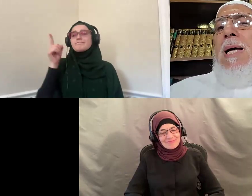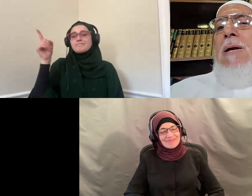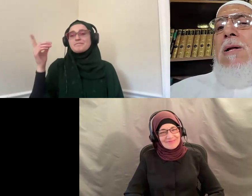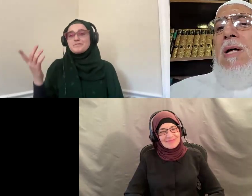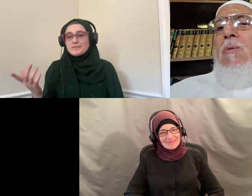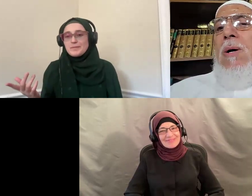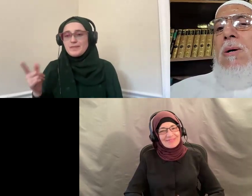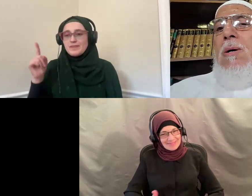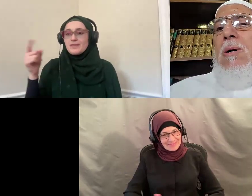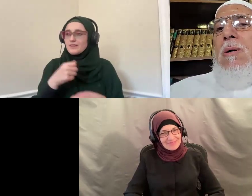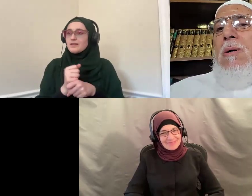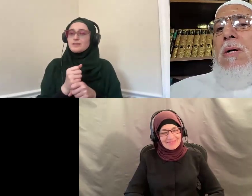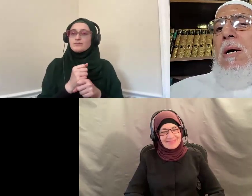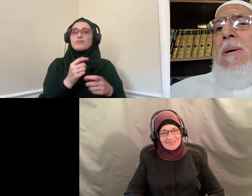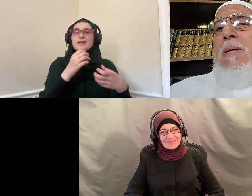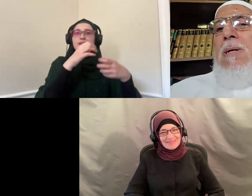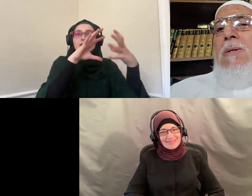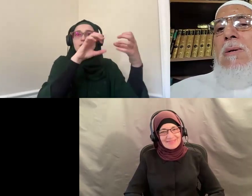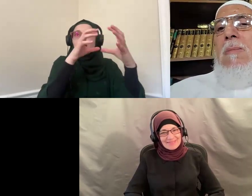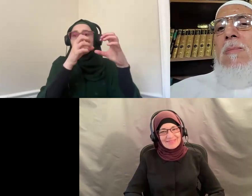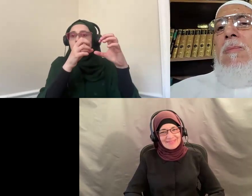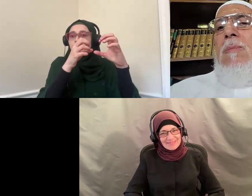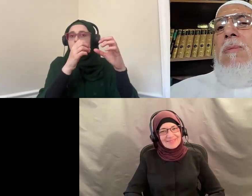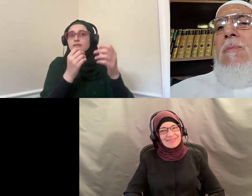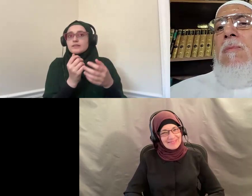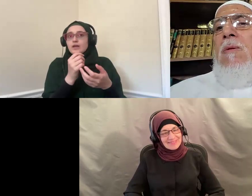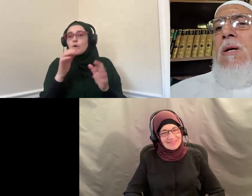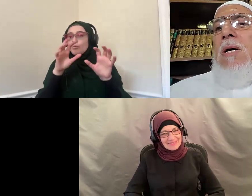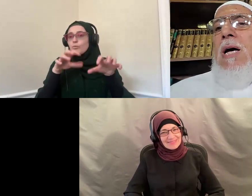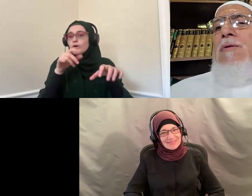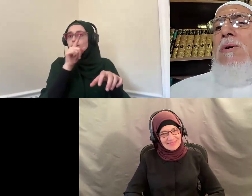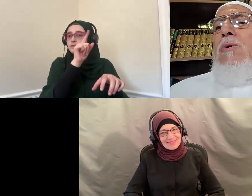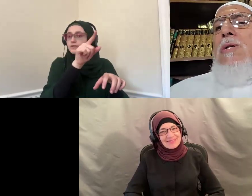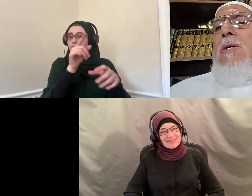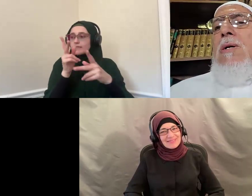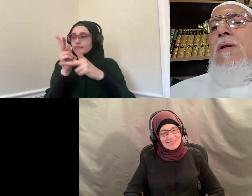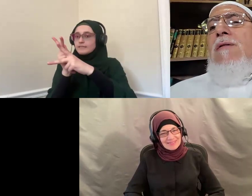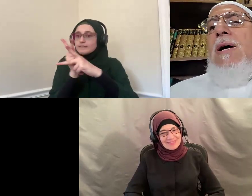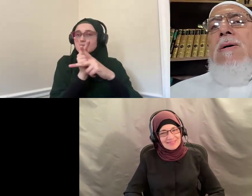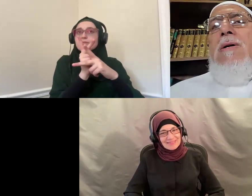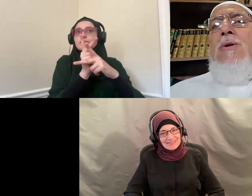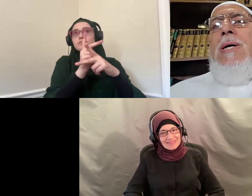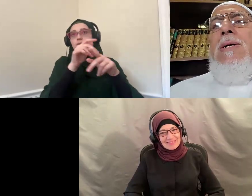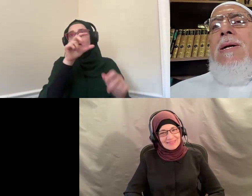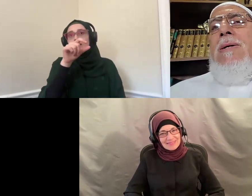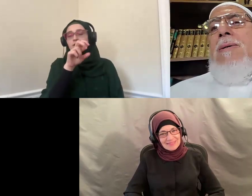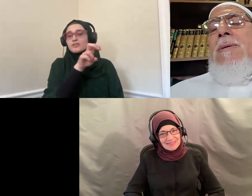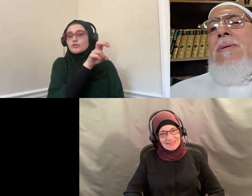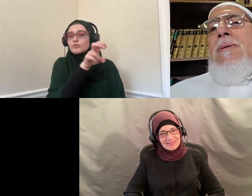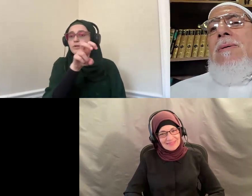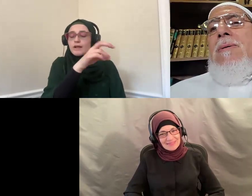cloud carry that water in abundance. Have you considered the fire you